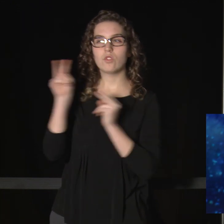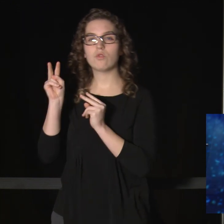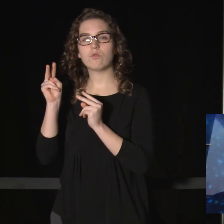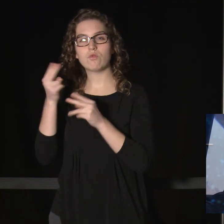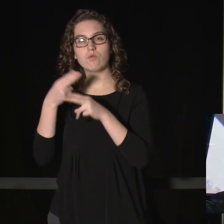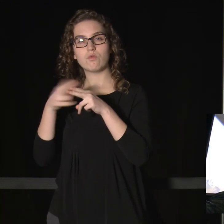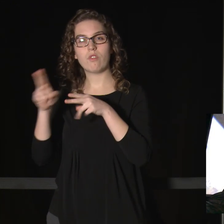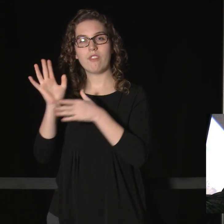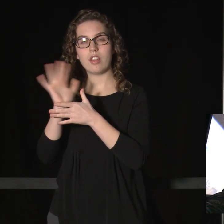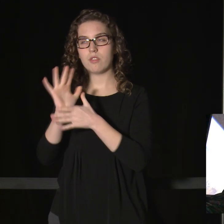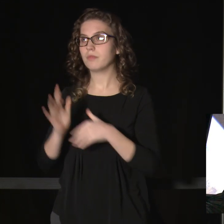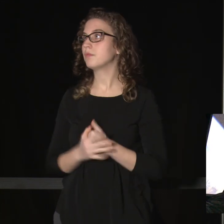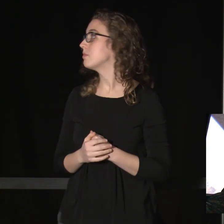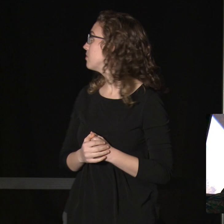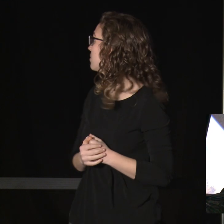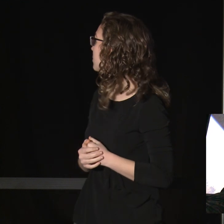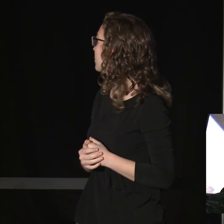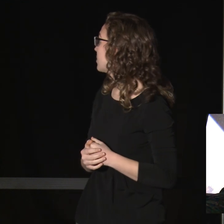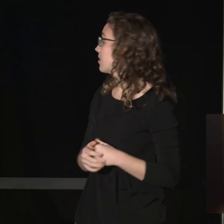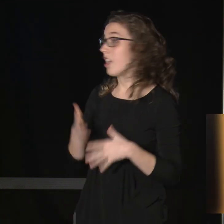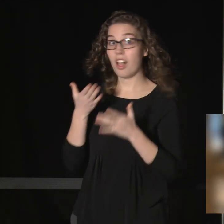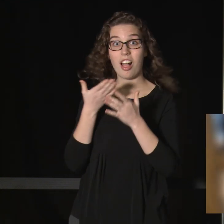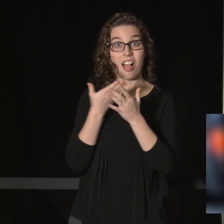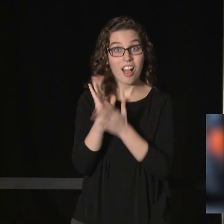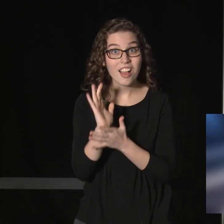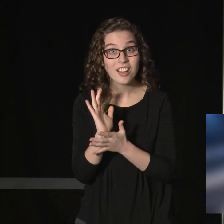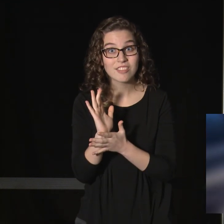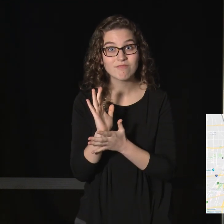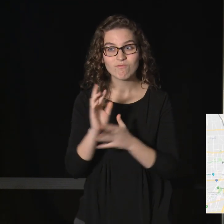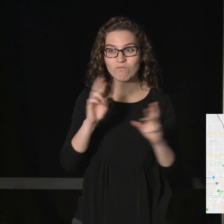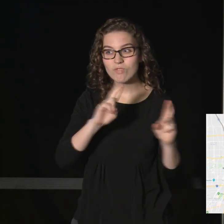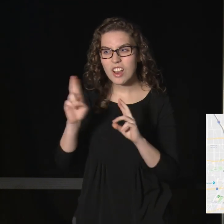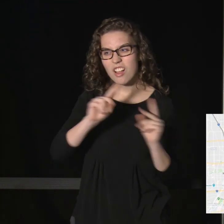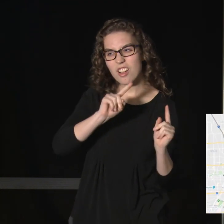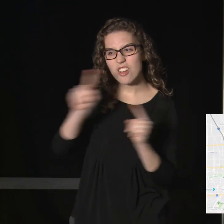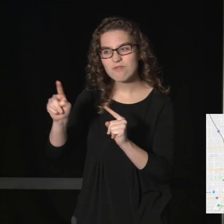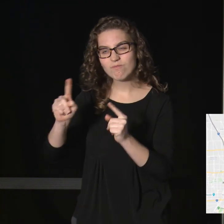All right, everybody, are you ready to go to the end?